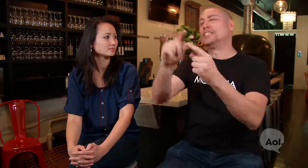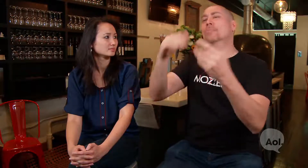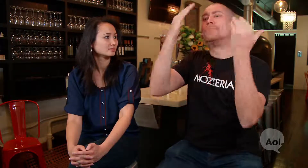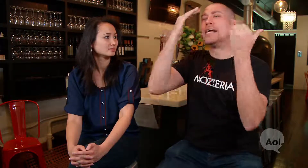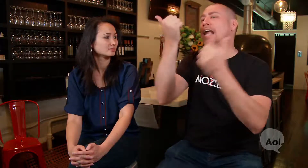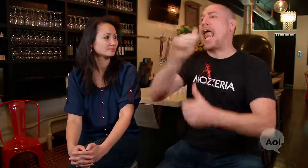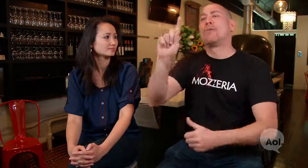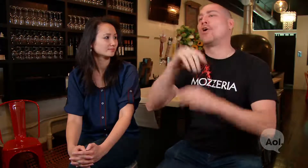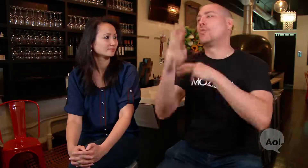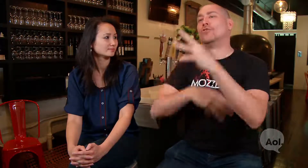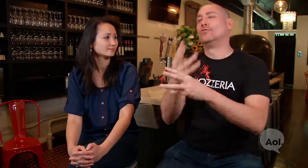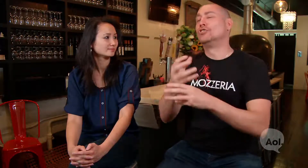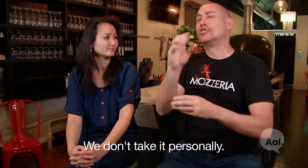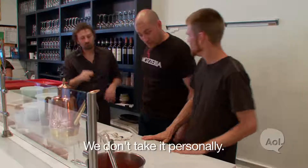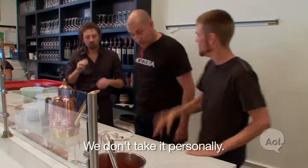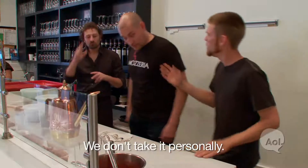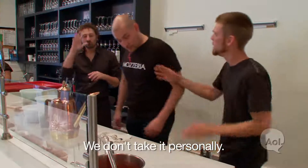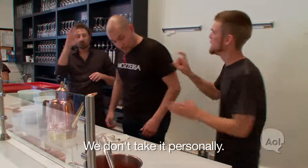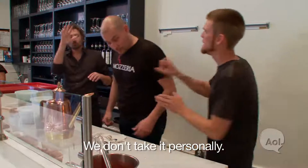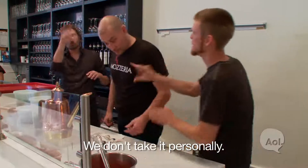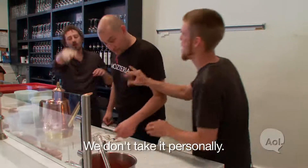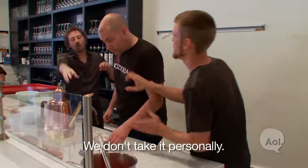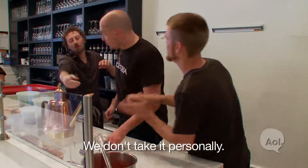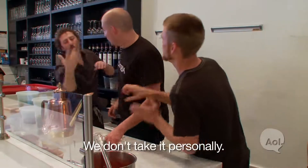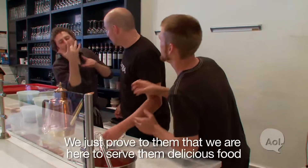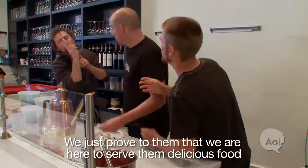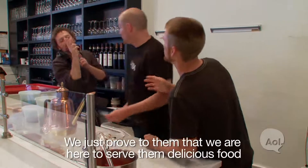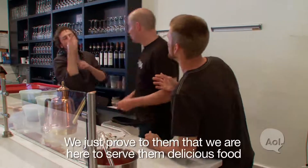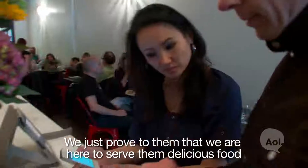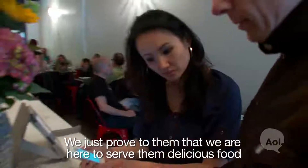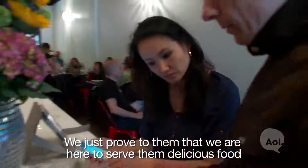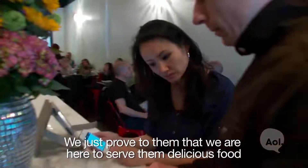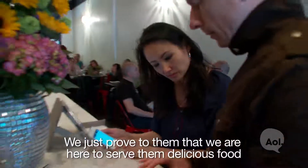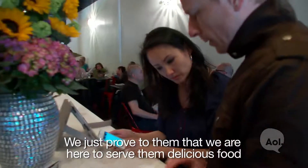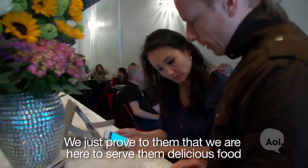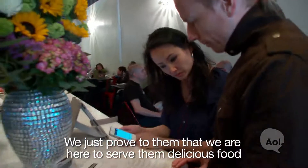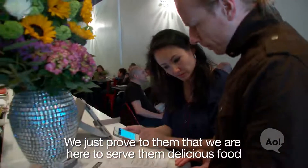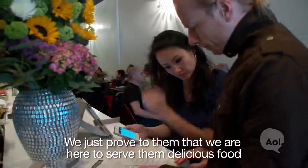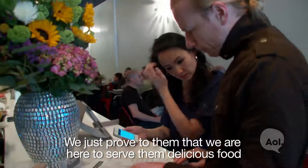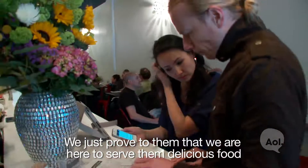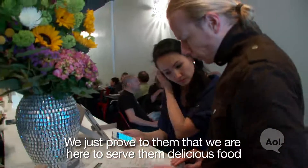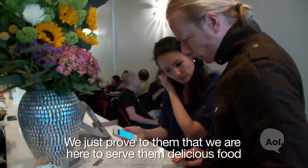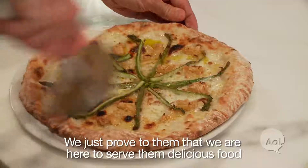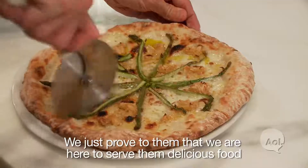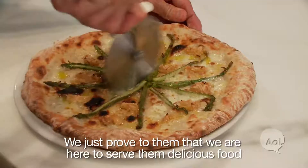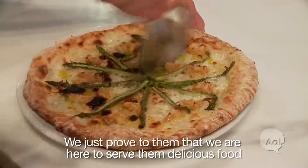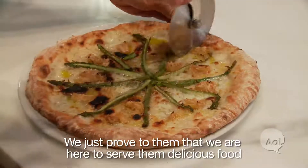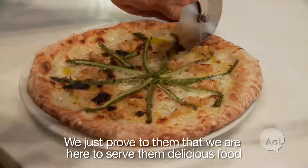that's to be expected anywhere in the world. We don't take it personally. We just prove to them that we are here to serve them delicious food,